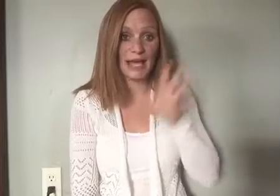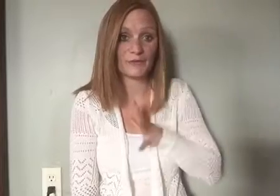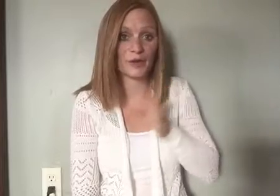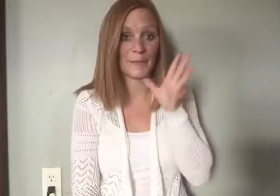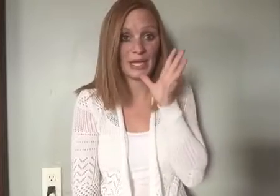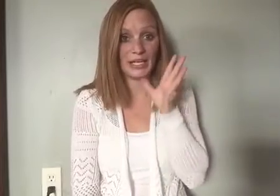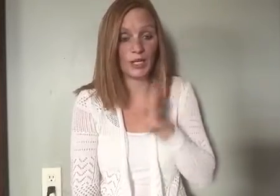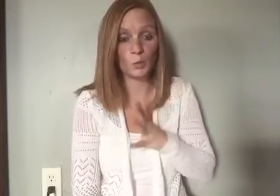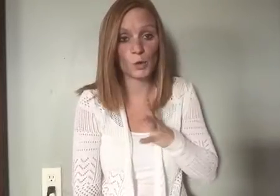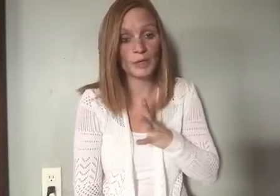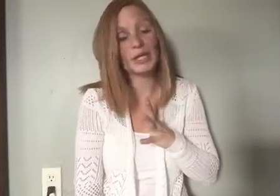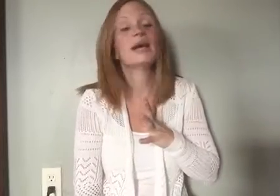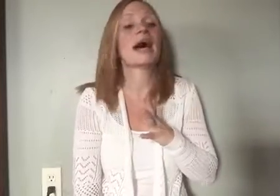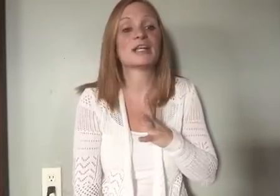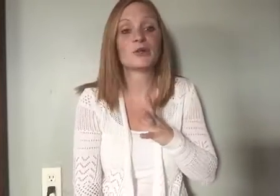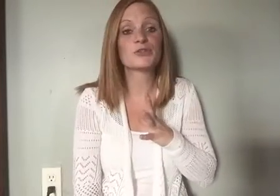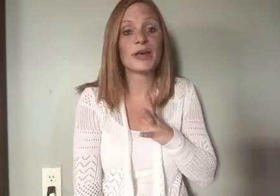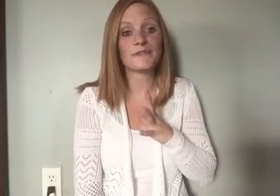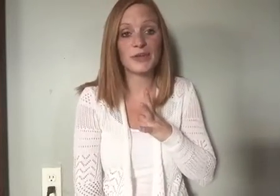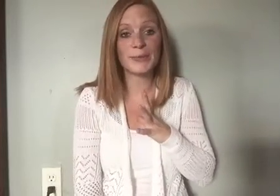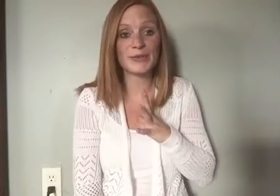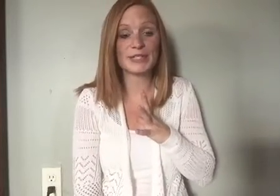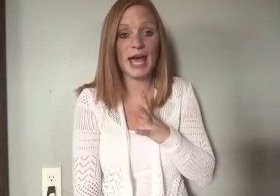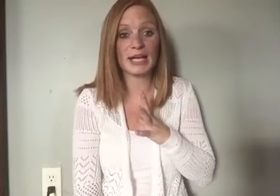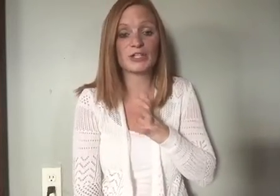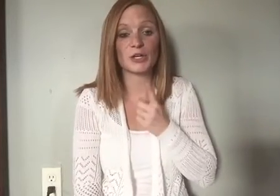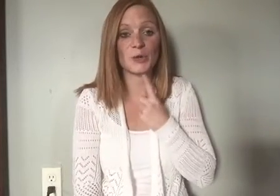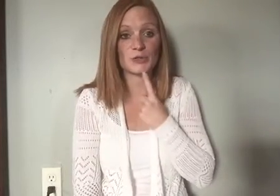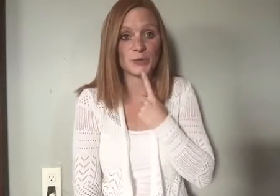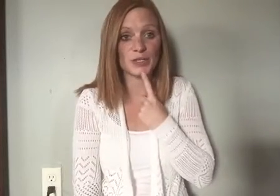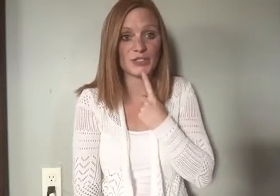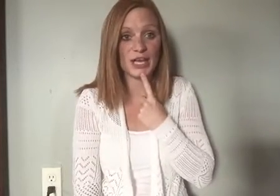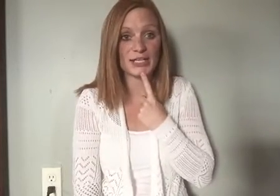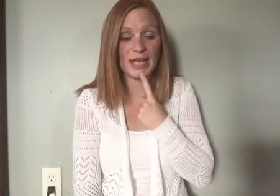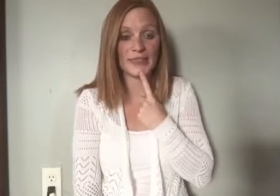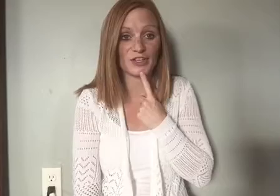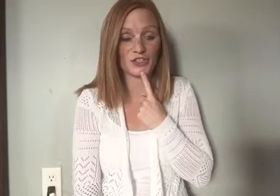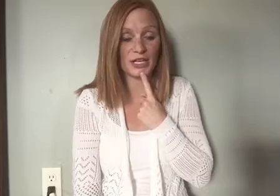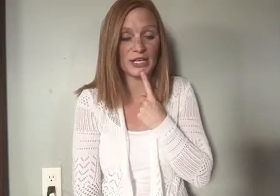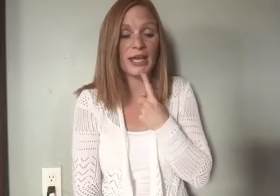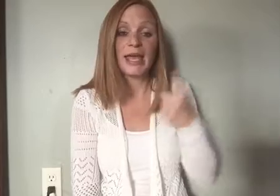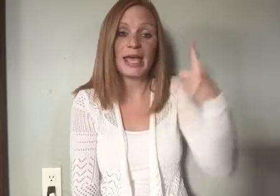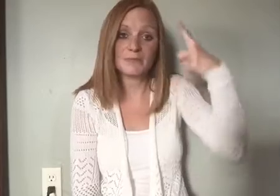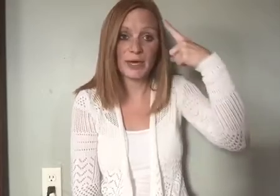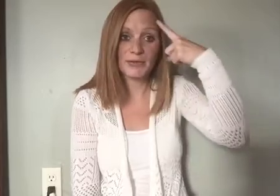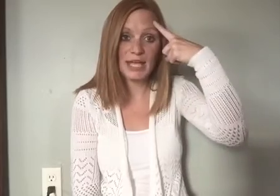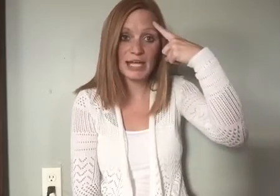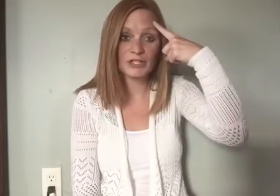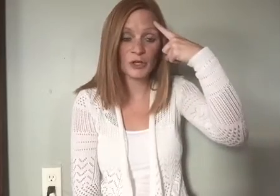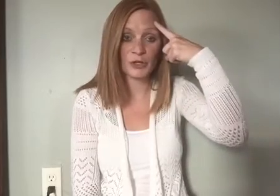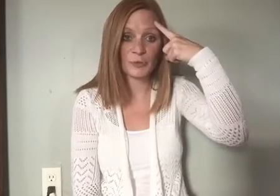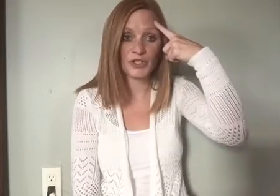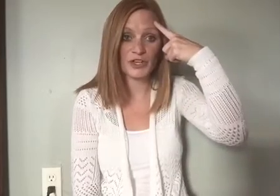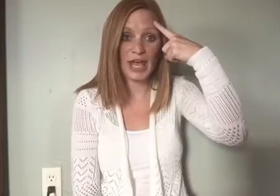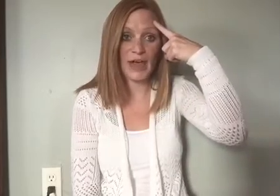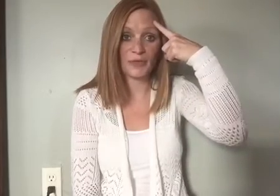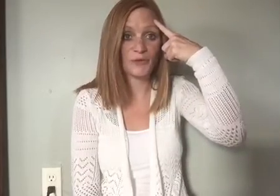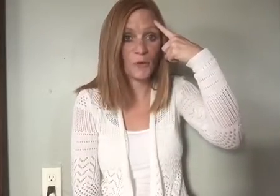for man and woman, I told you that female signs are going to originate at the chin and male signs are going to originate at the